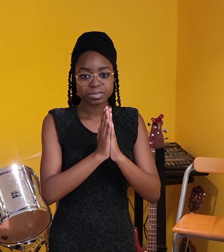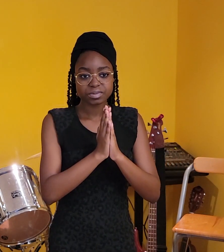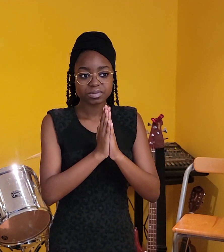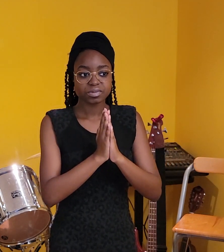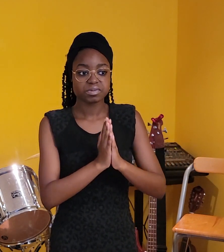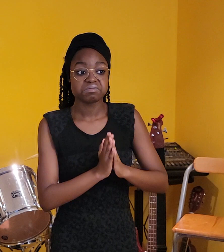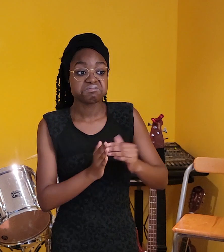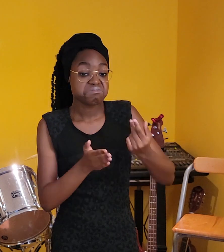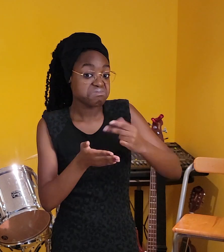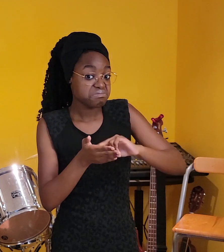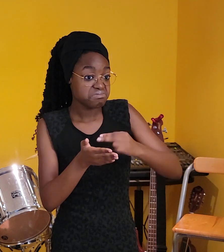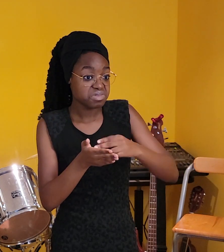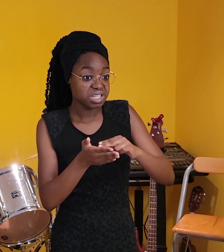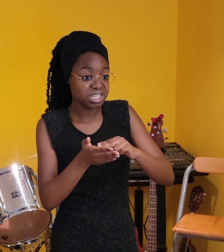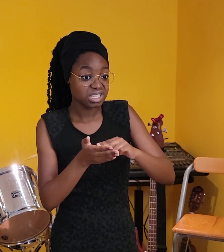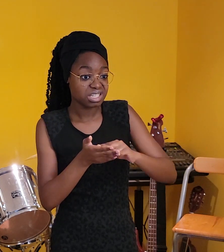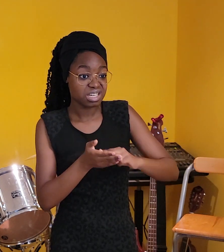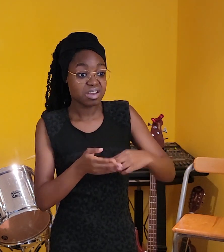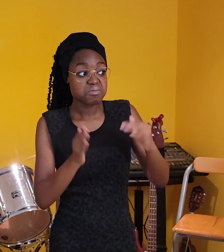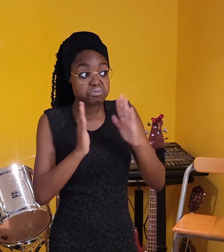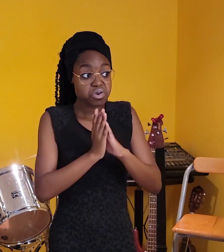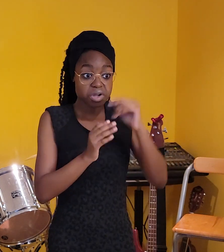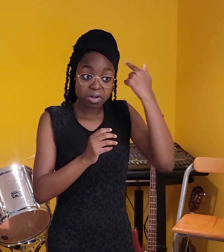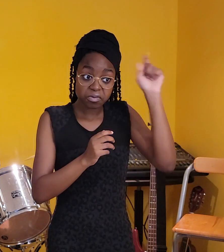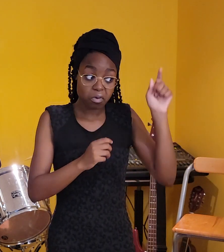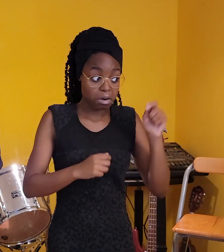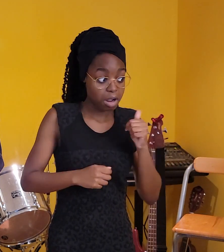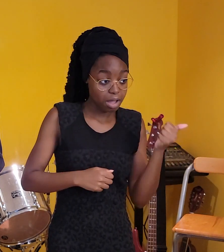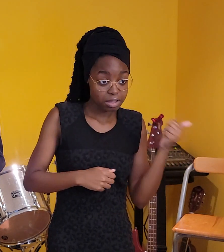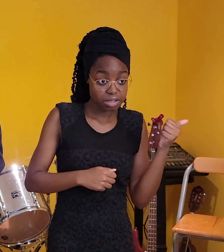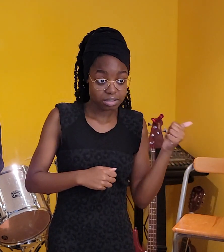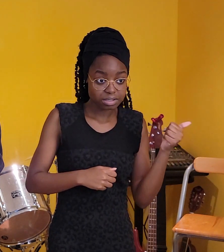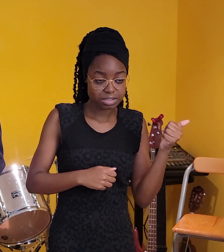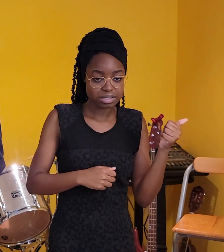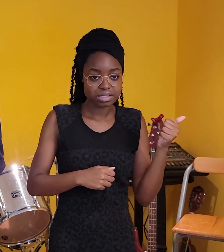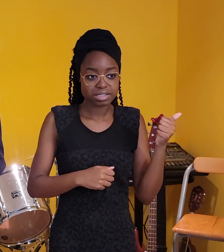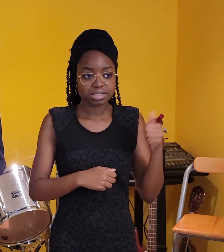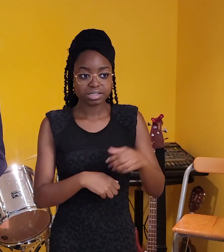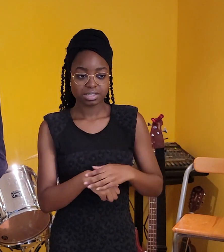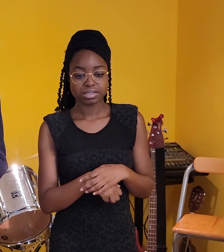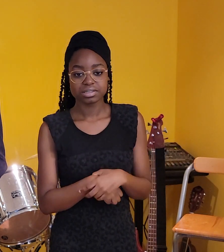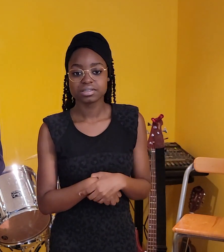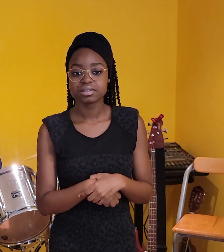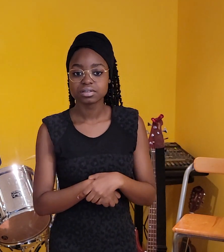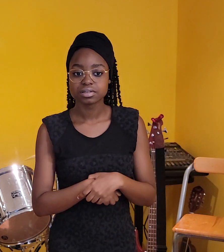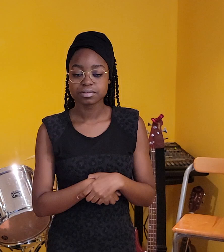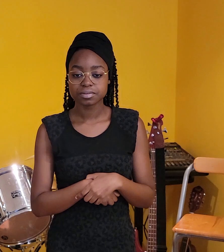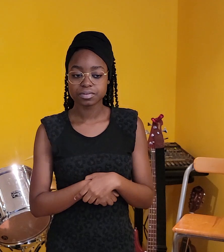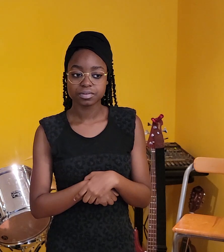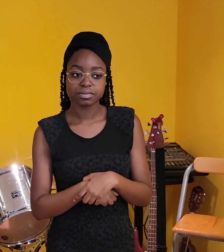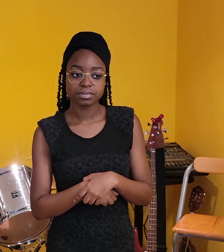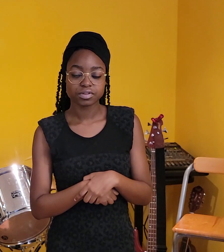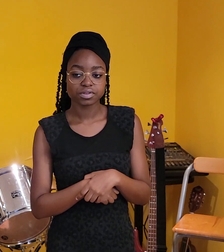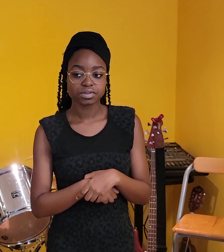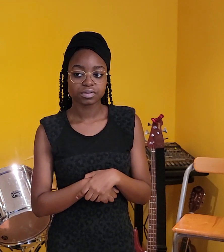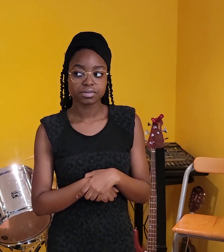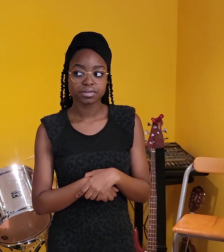was also unselfish prayer because they had in mind the whole community, the whole